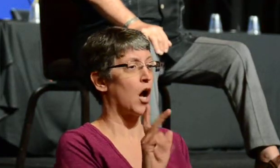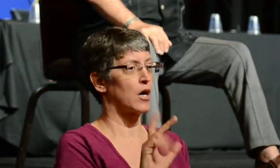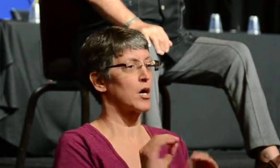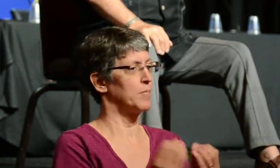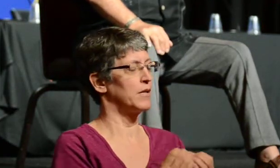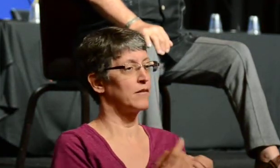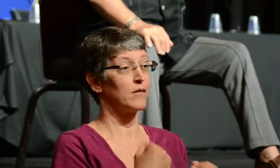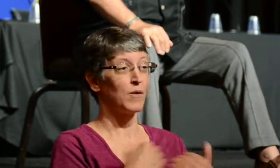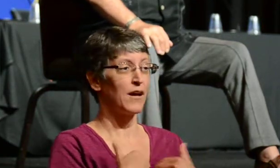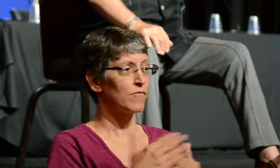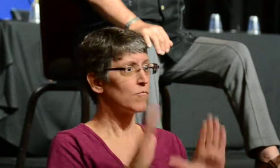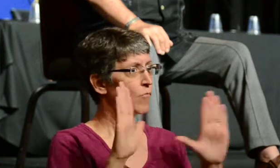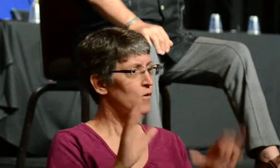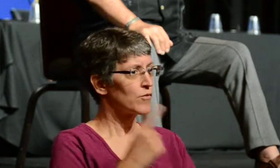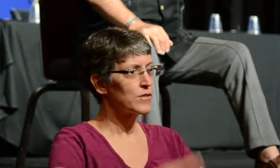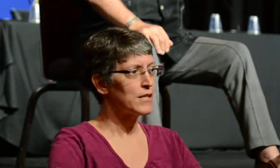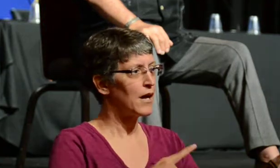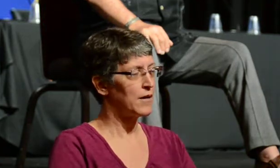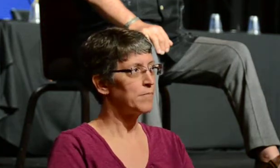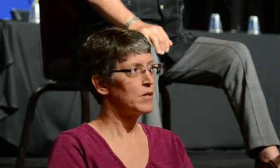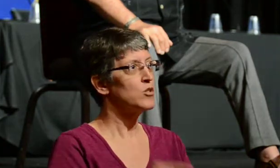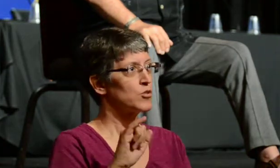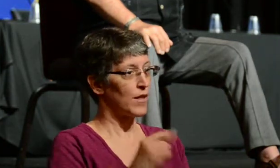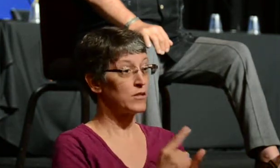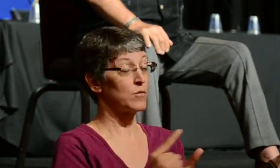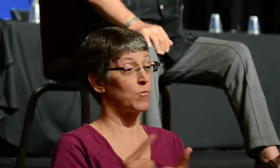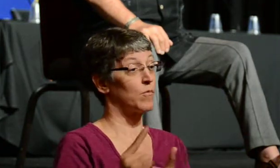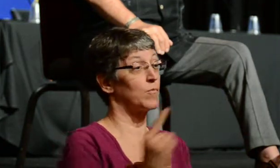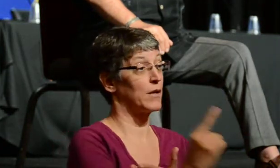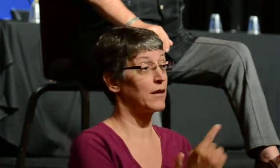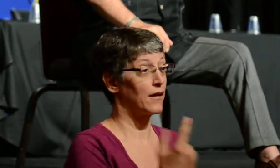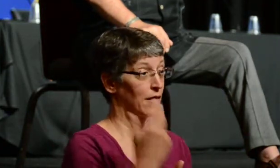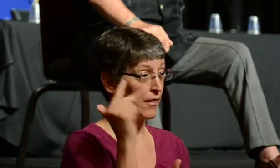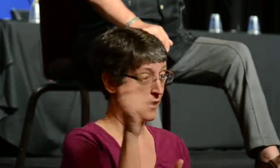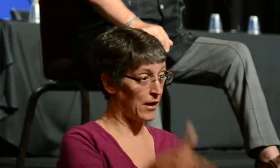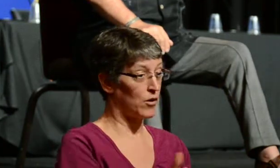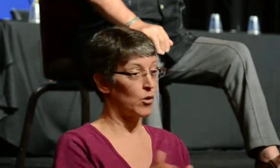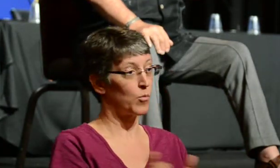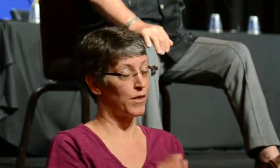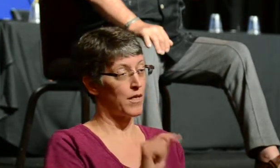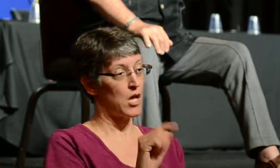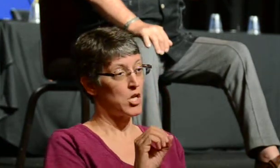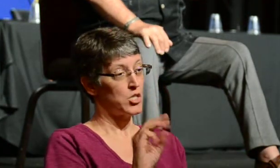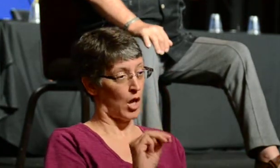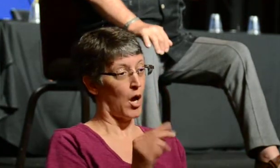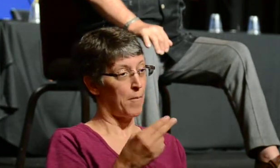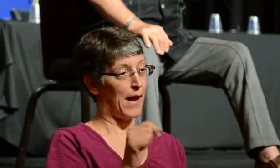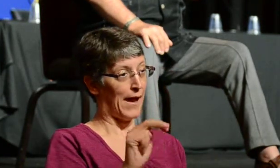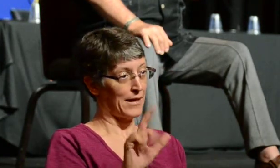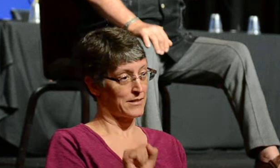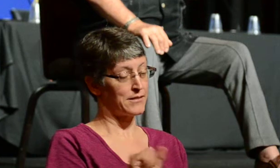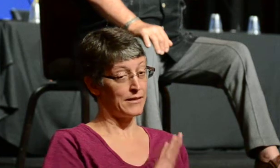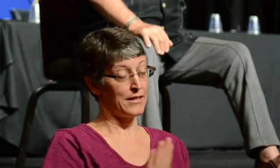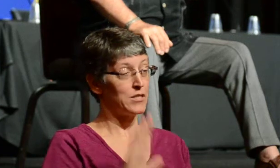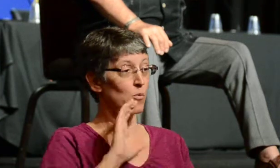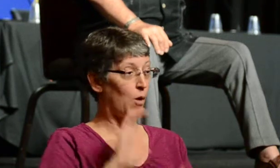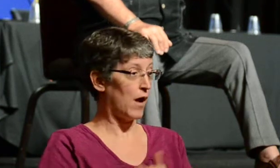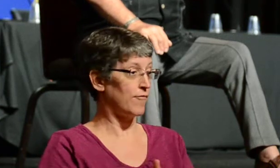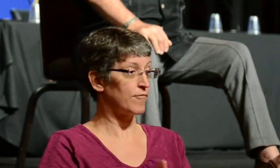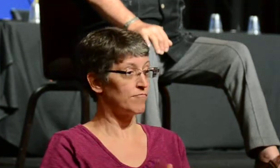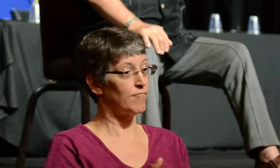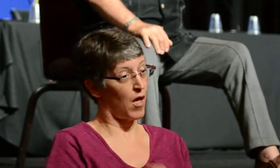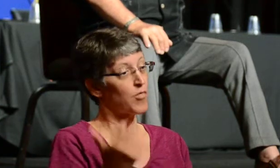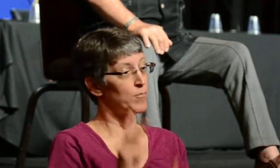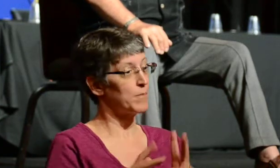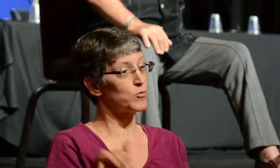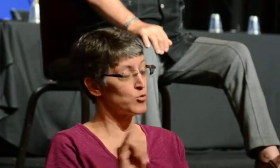I'm going to do that a week from today with Tom Hanks and his wife and company.